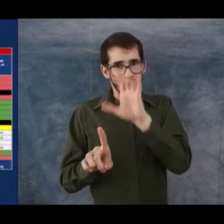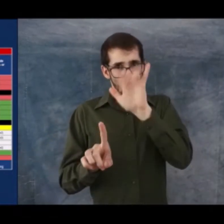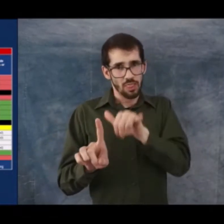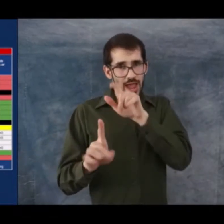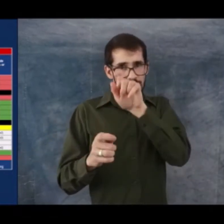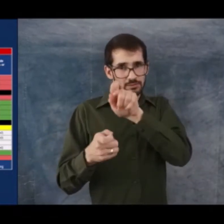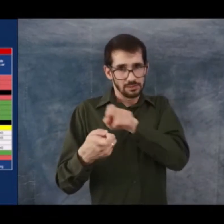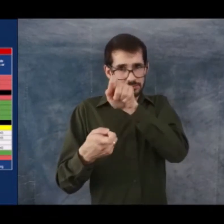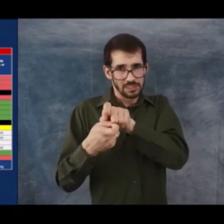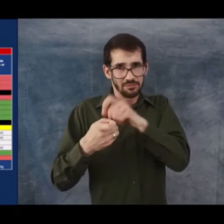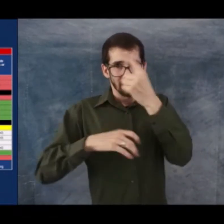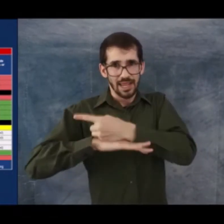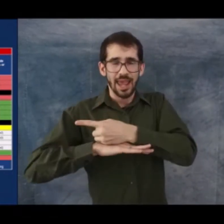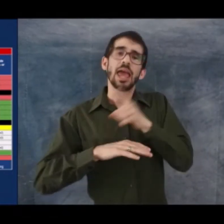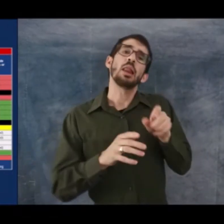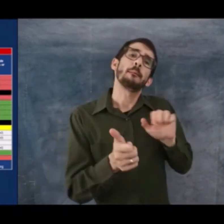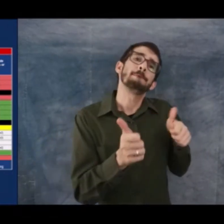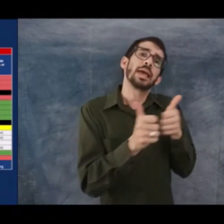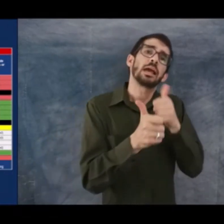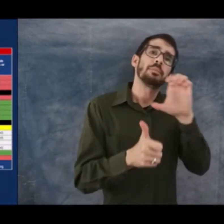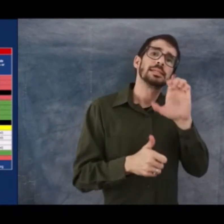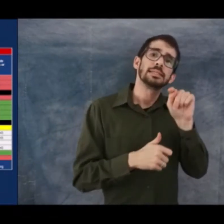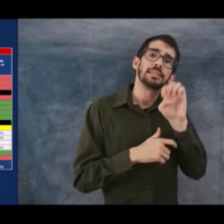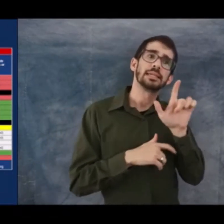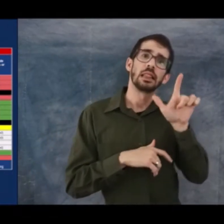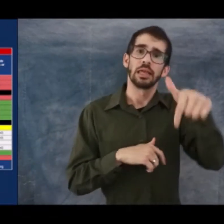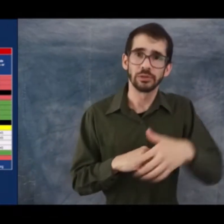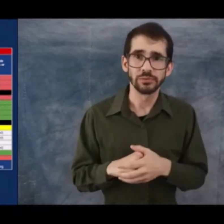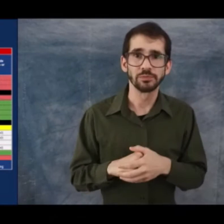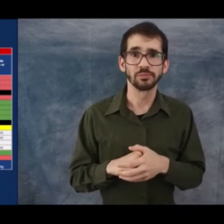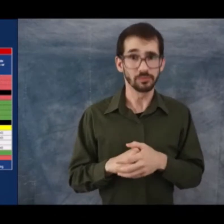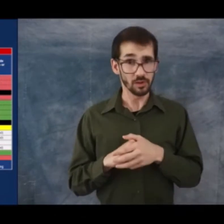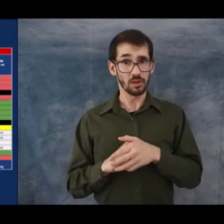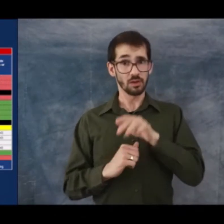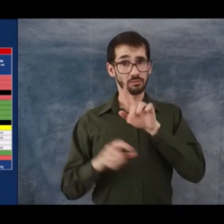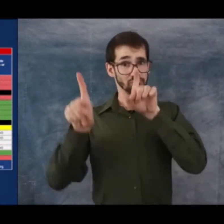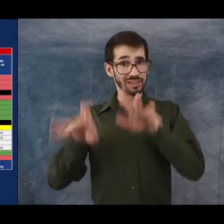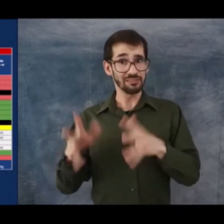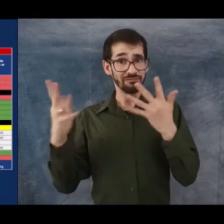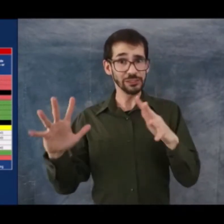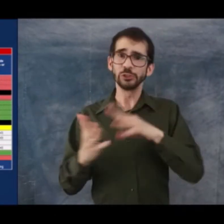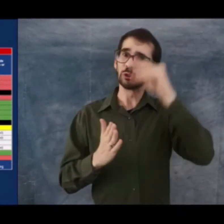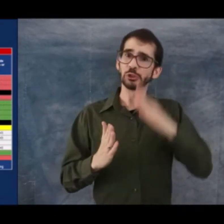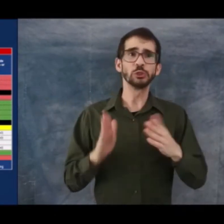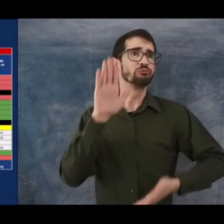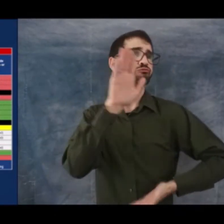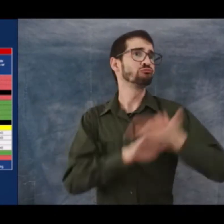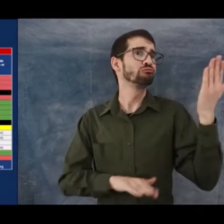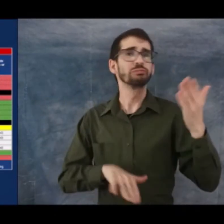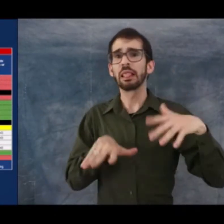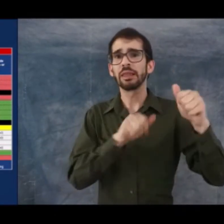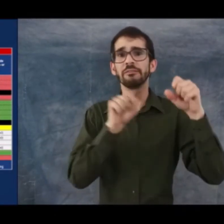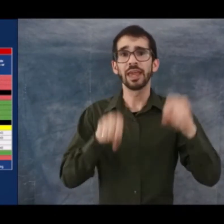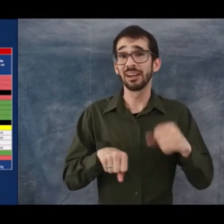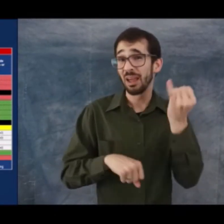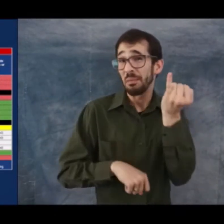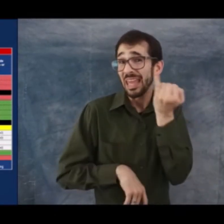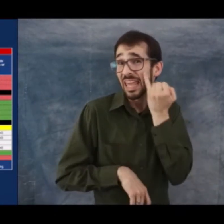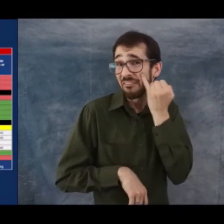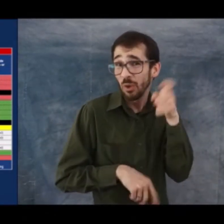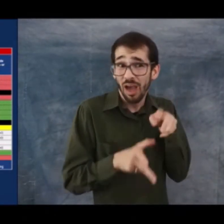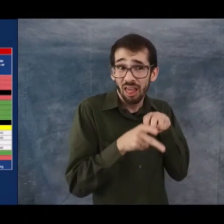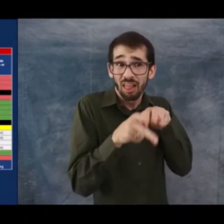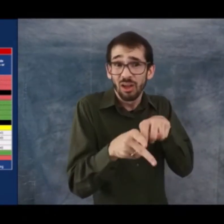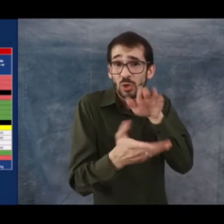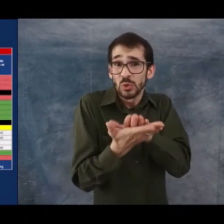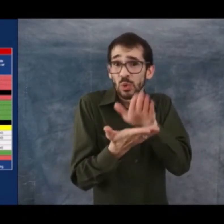CTE assessment on a makeup day. Students may leave campus once testing has concluded. Students utilizing school transportation in the afternoon will